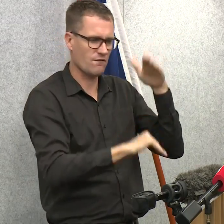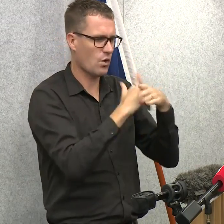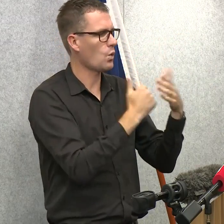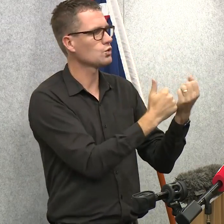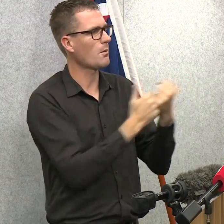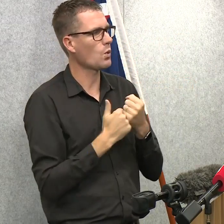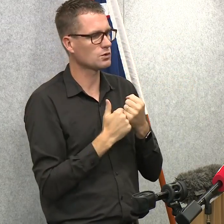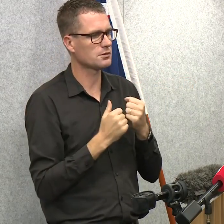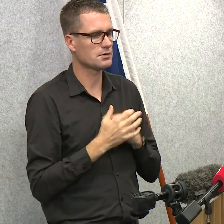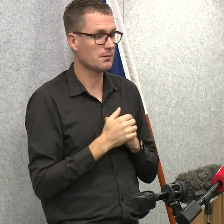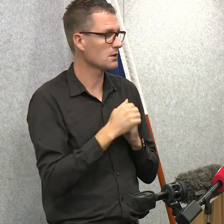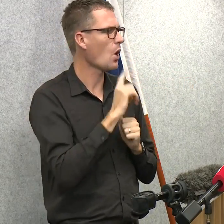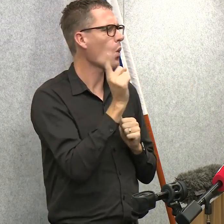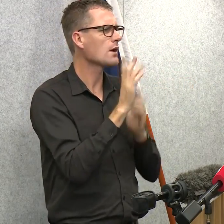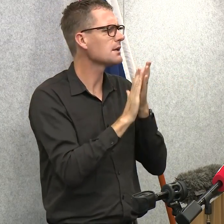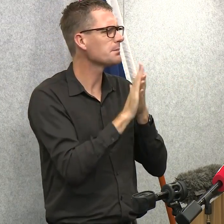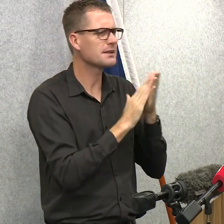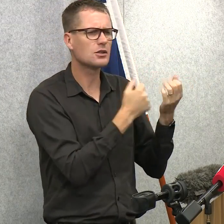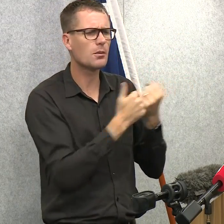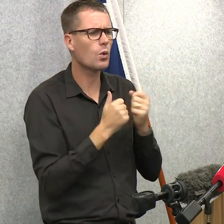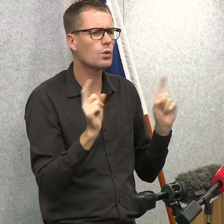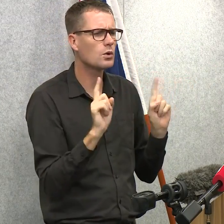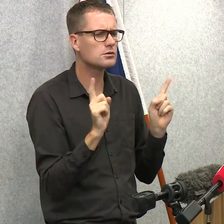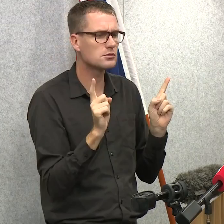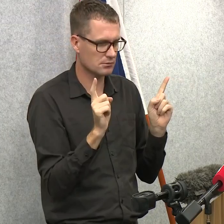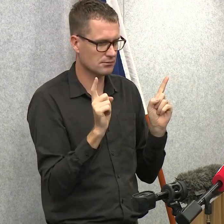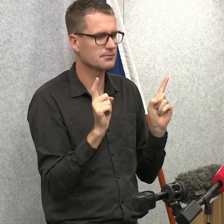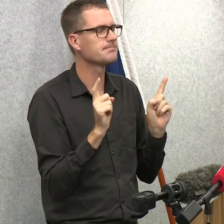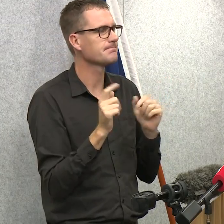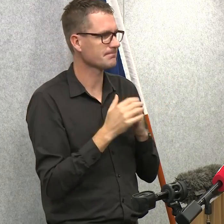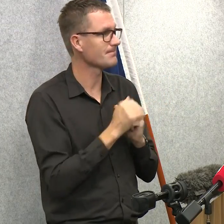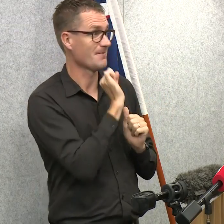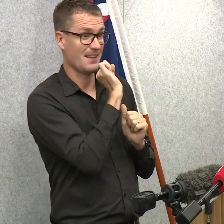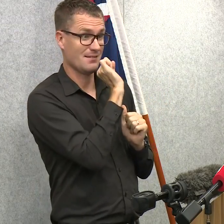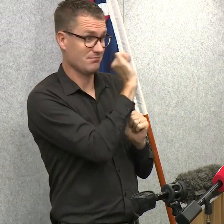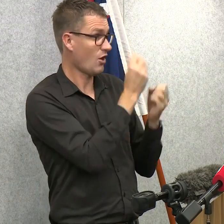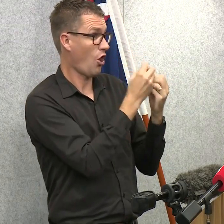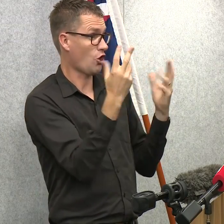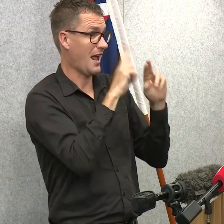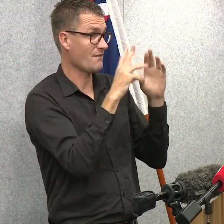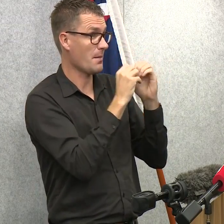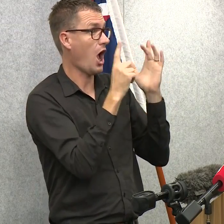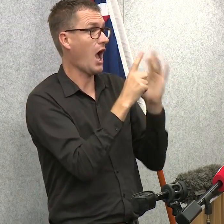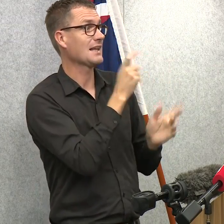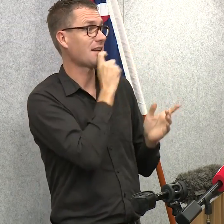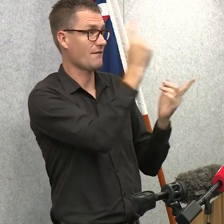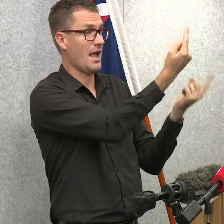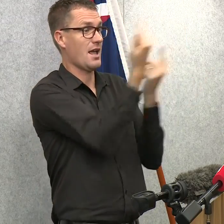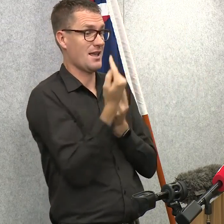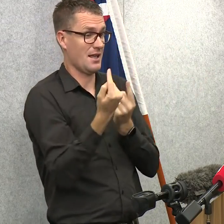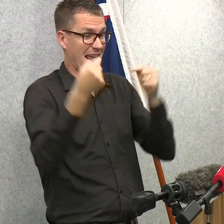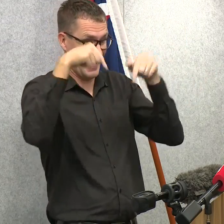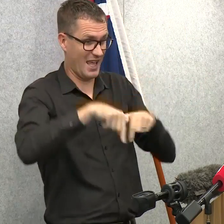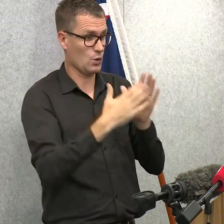support, what it looks like on the ground, is a lot of their expertise is now here helping with that investigation, and